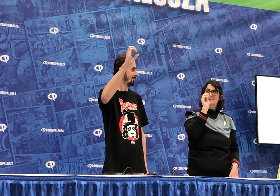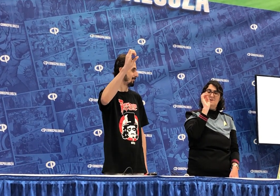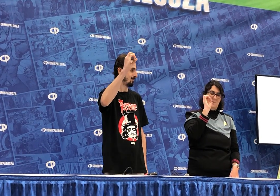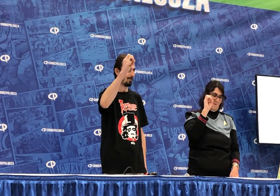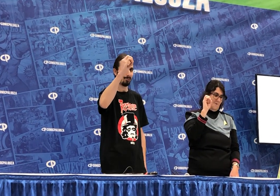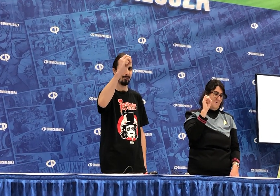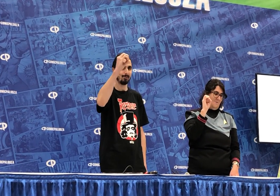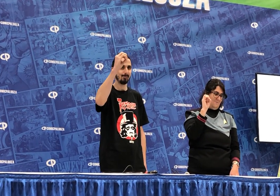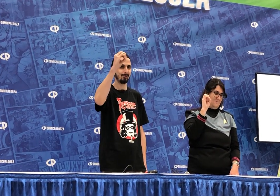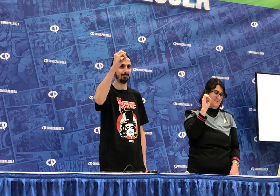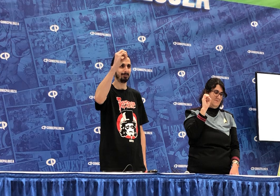O,